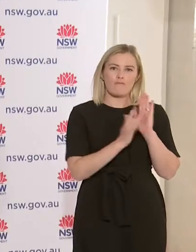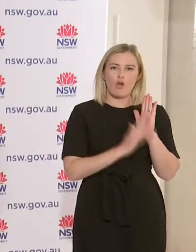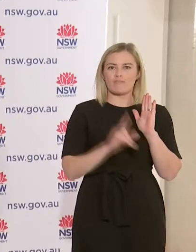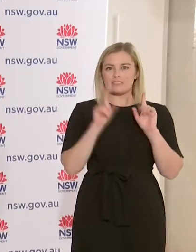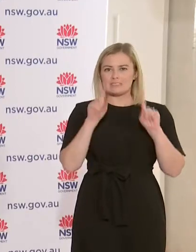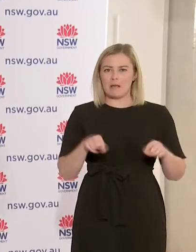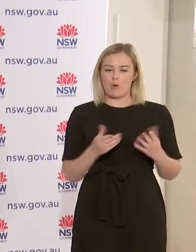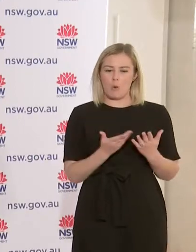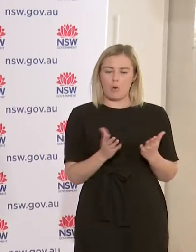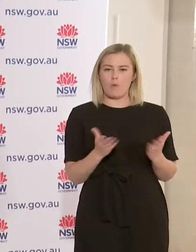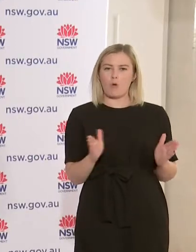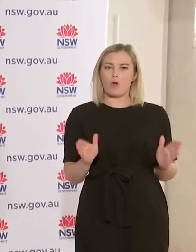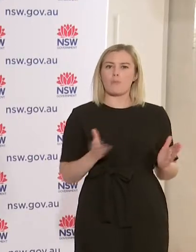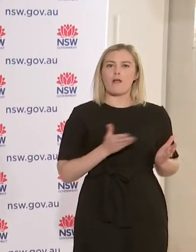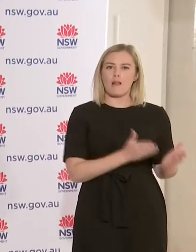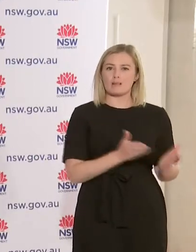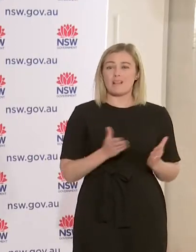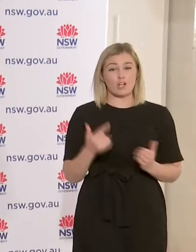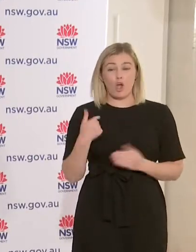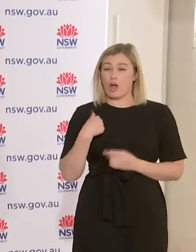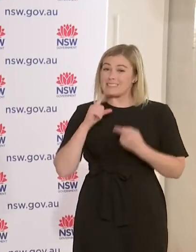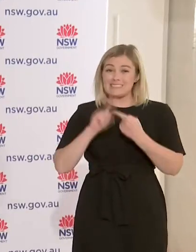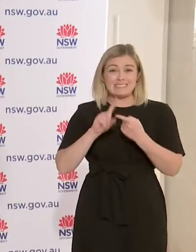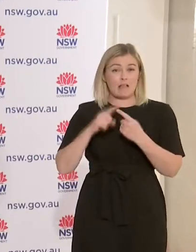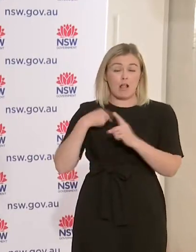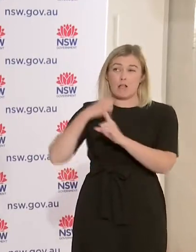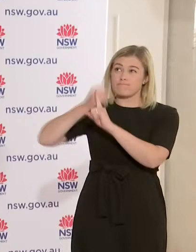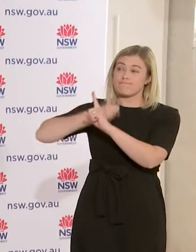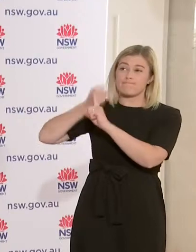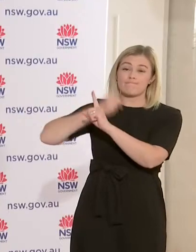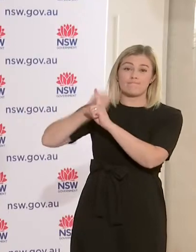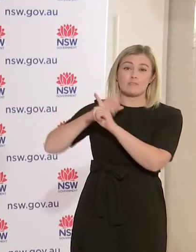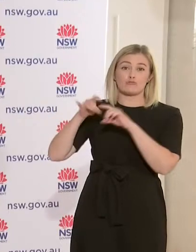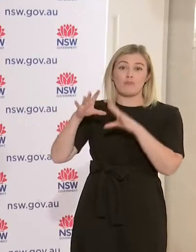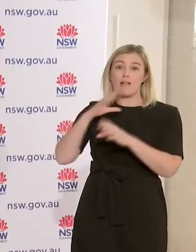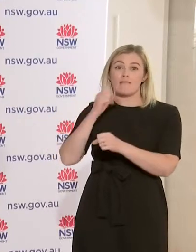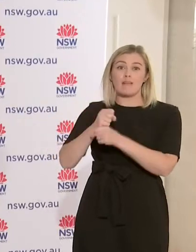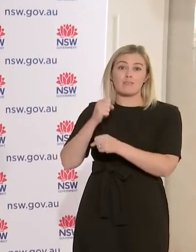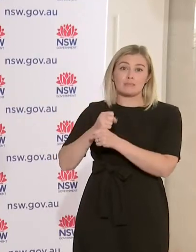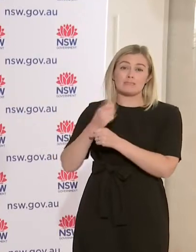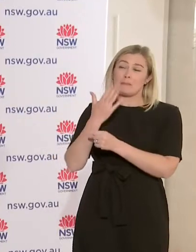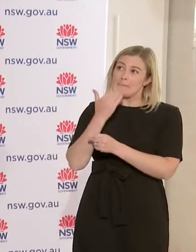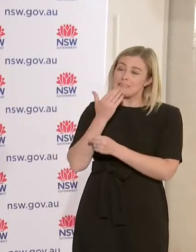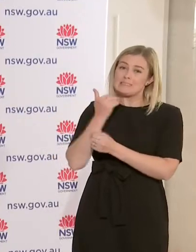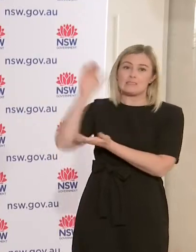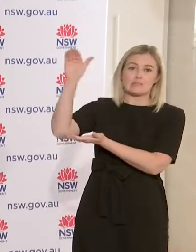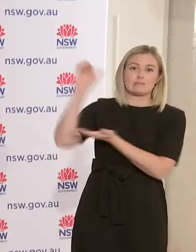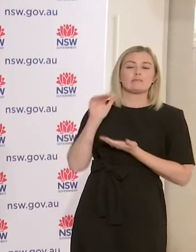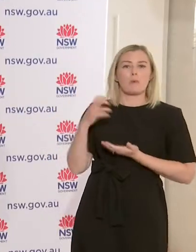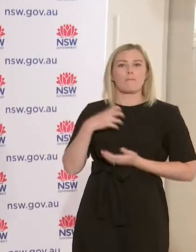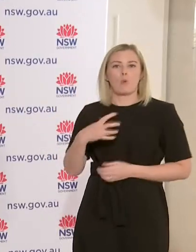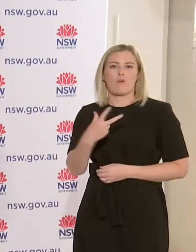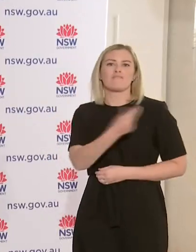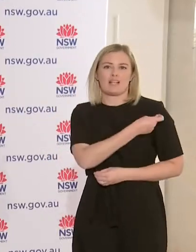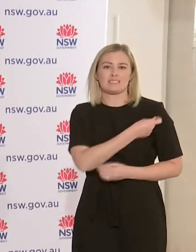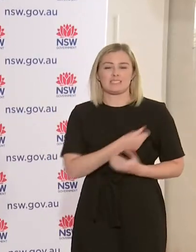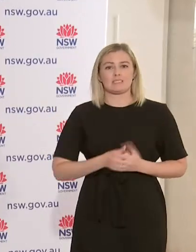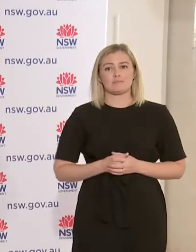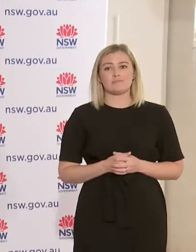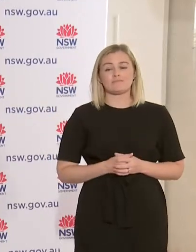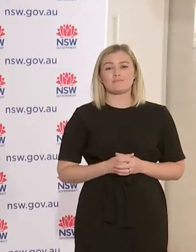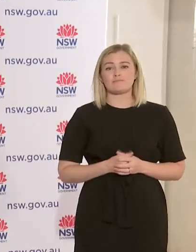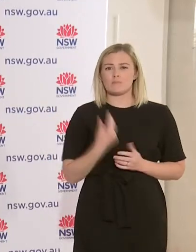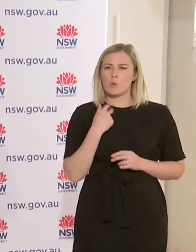with Delta. And I will continue to argue for more vaccine. I will continue to lobby for more supply, because as I said, we've noticed a slight dipping in the